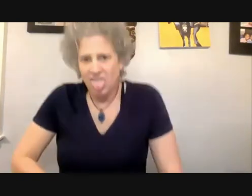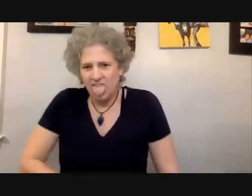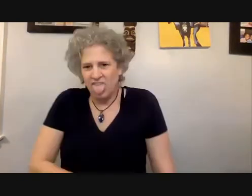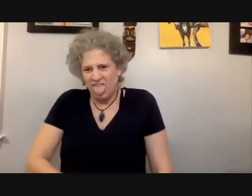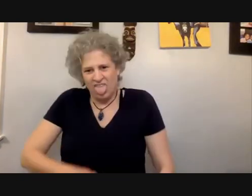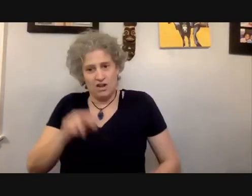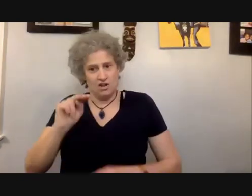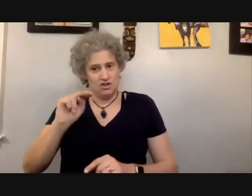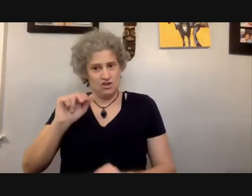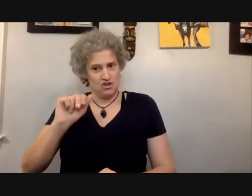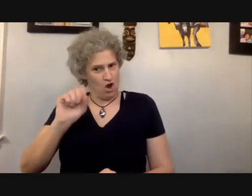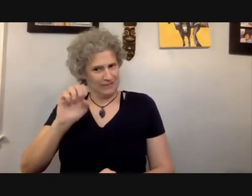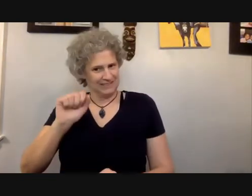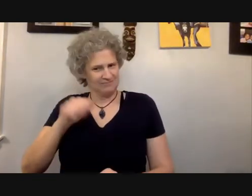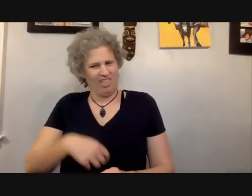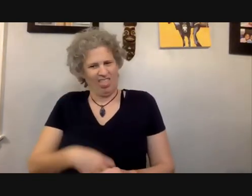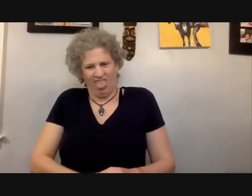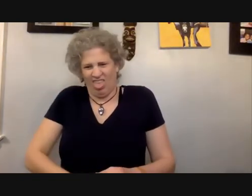This is nausea.